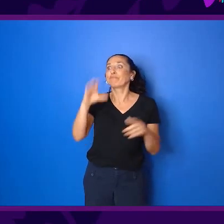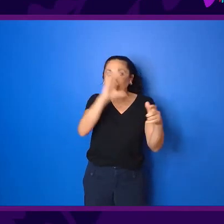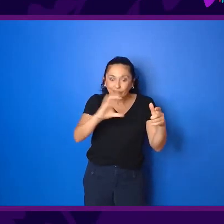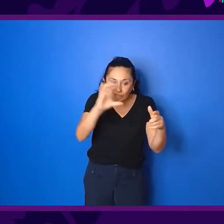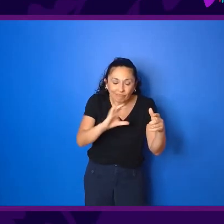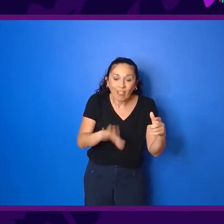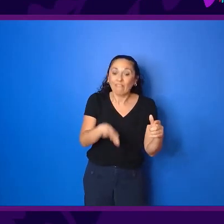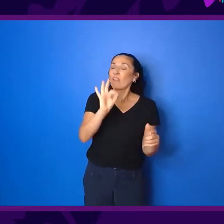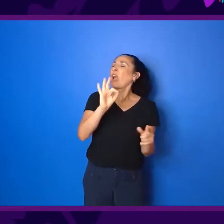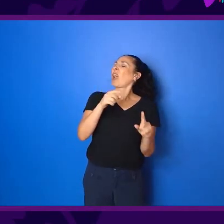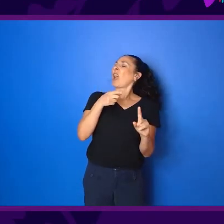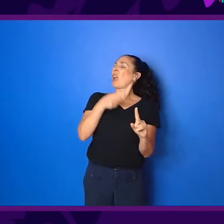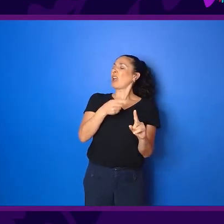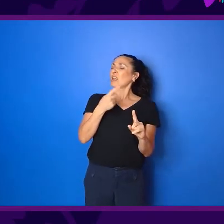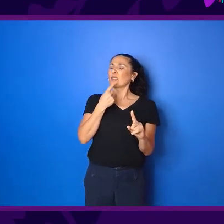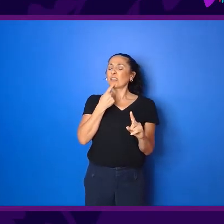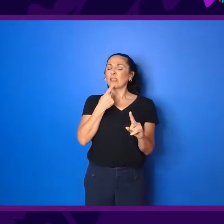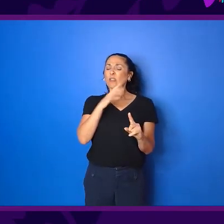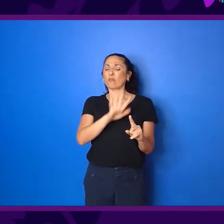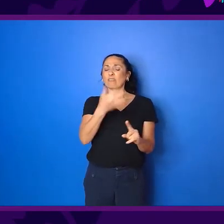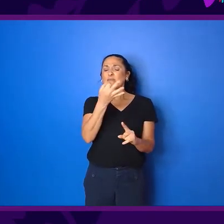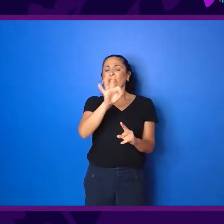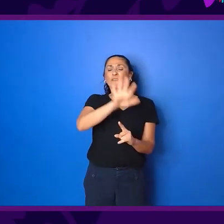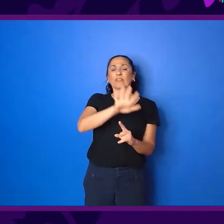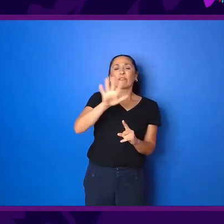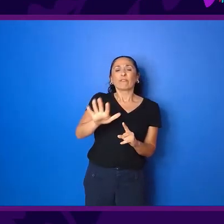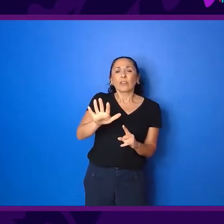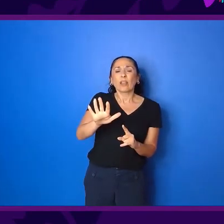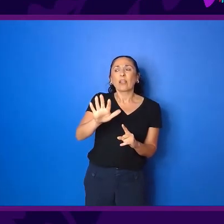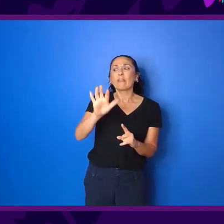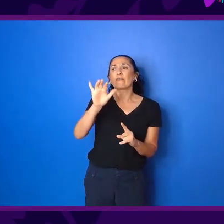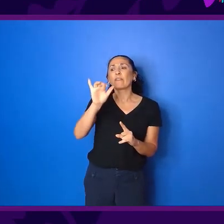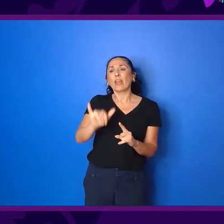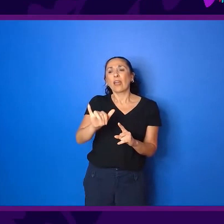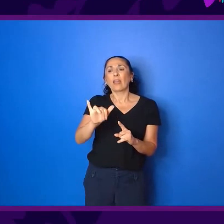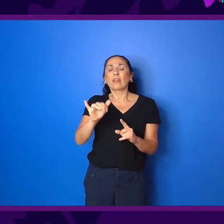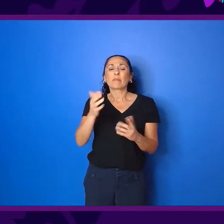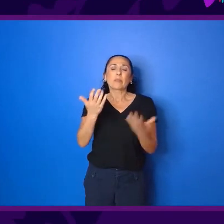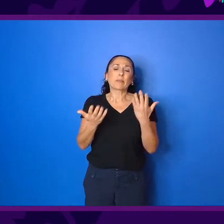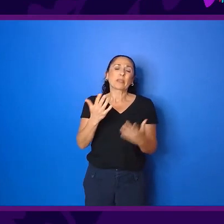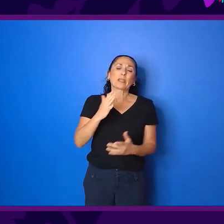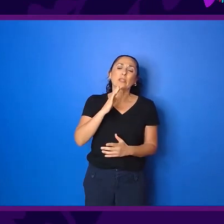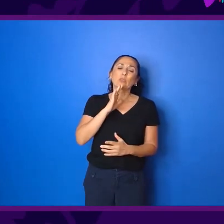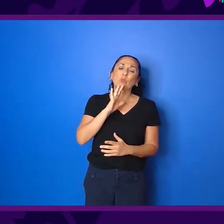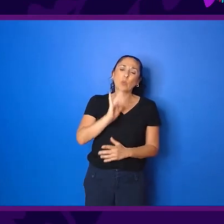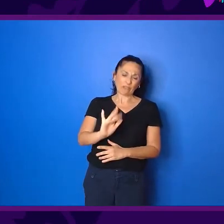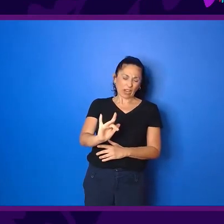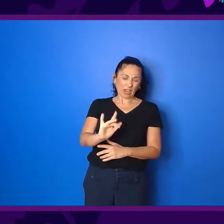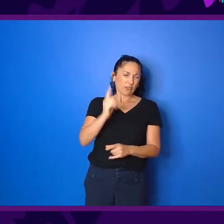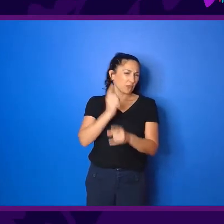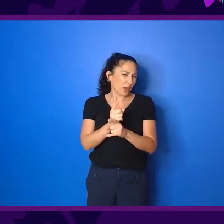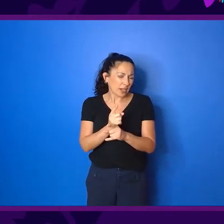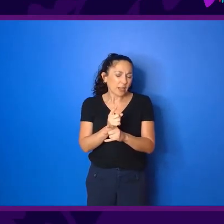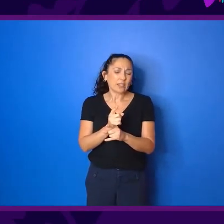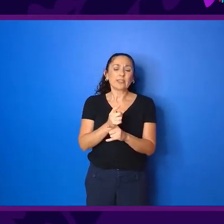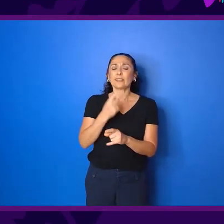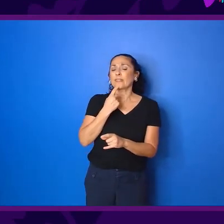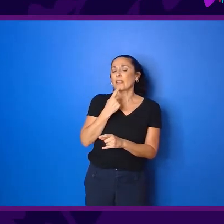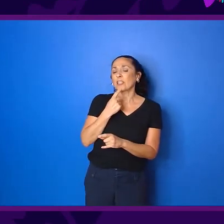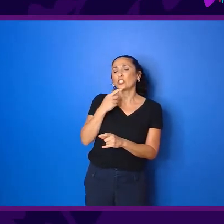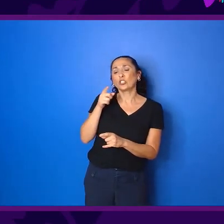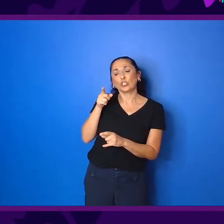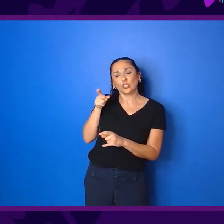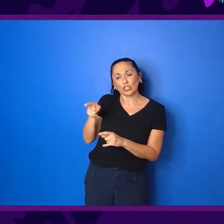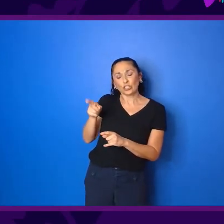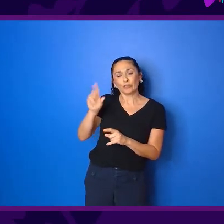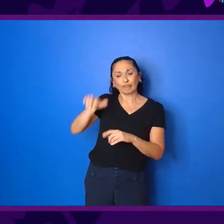that, I guess around in 1955, that would make her, I don't know, 25, right? It says that she creates